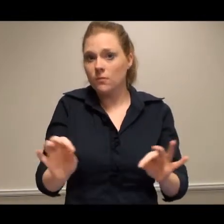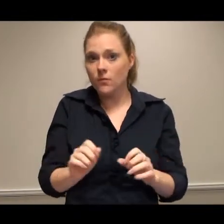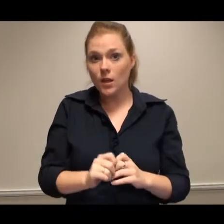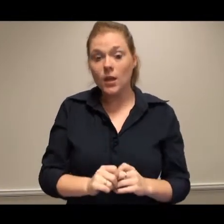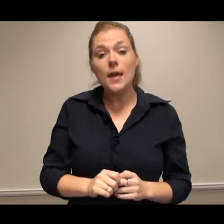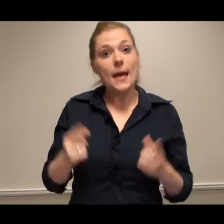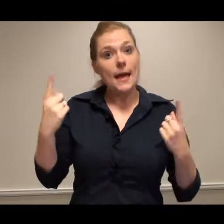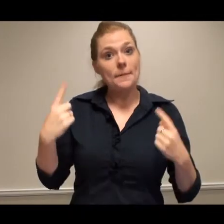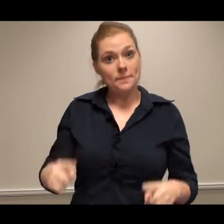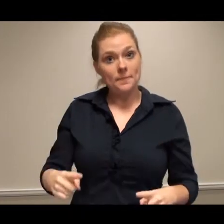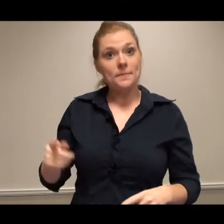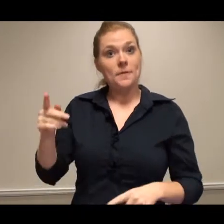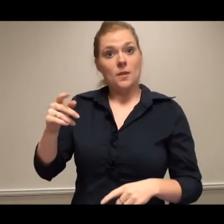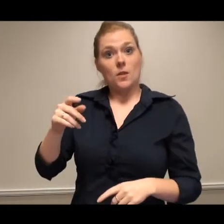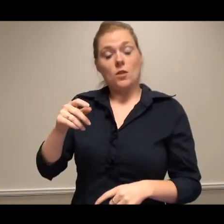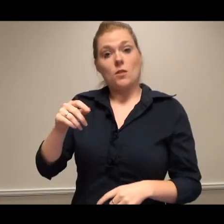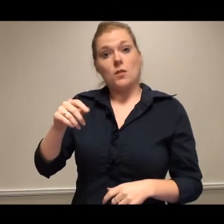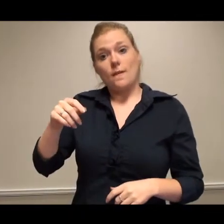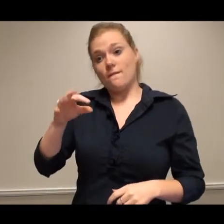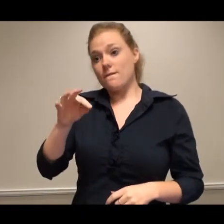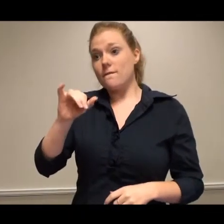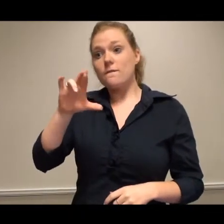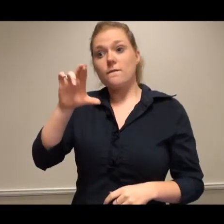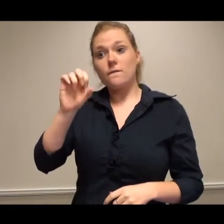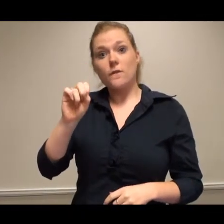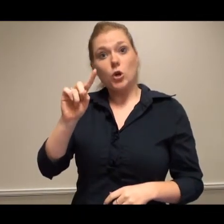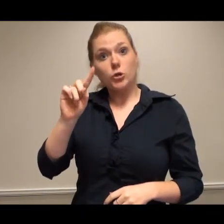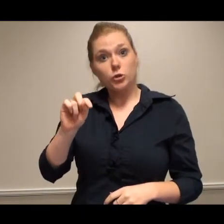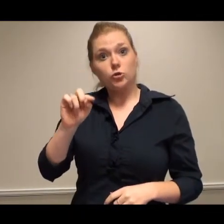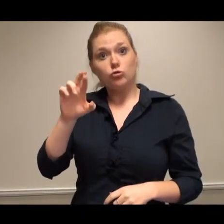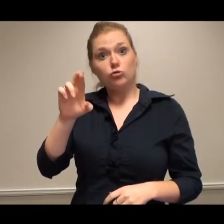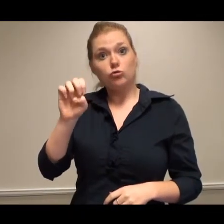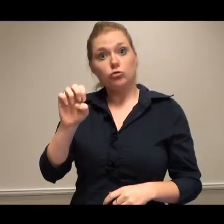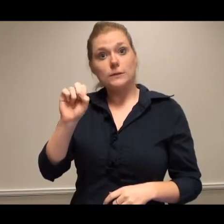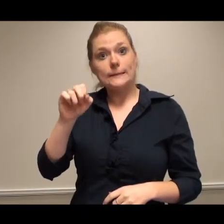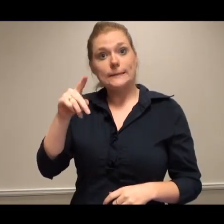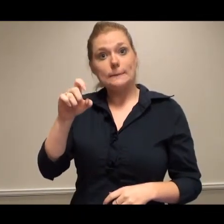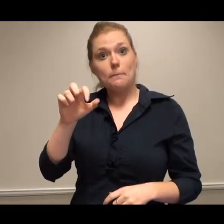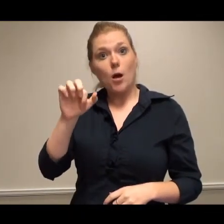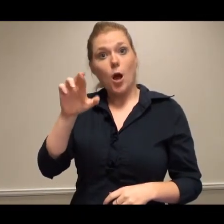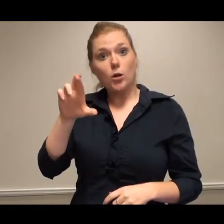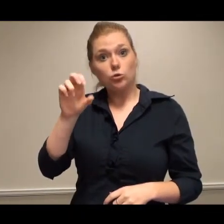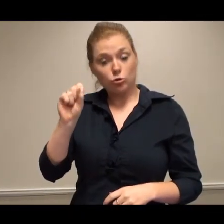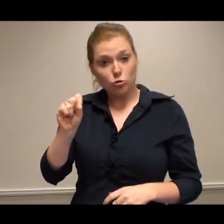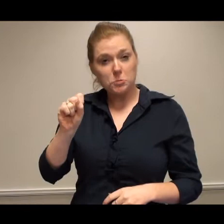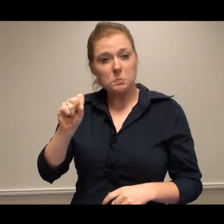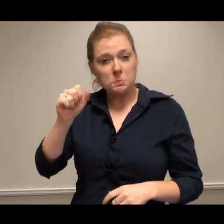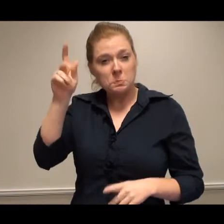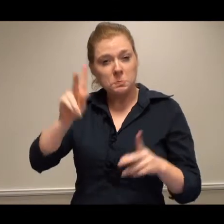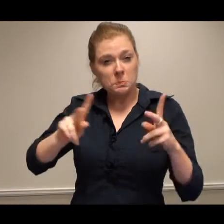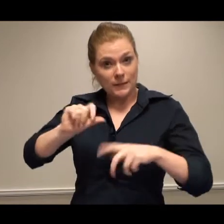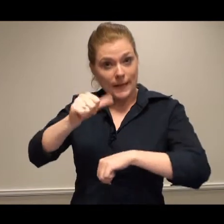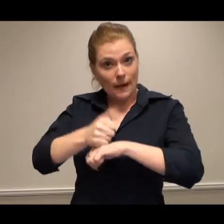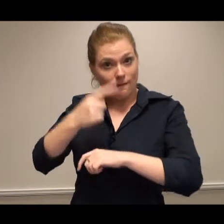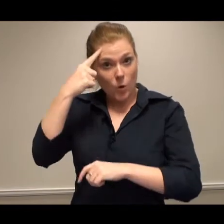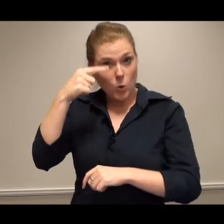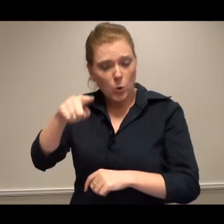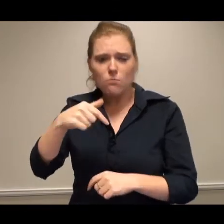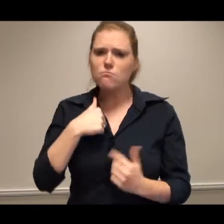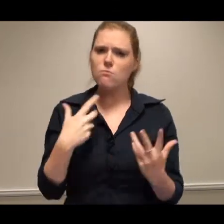are doing that, we're going to go over a few safety tips. A few things to consider in the